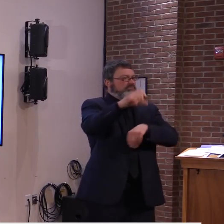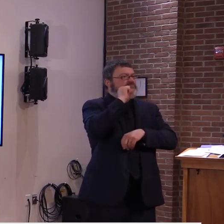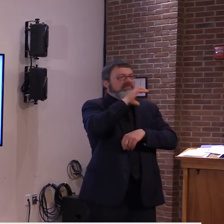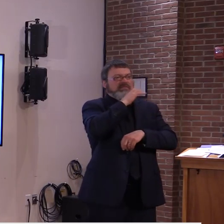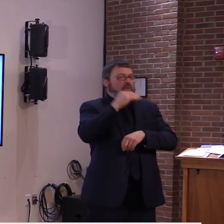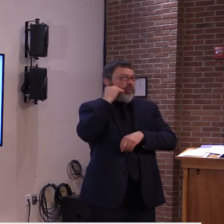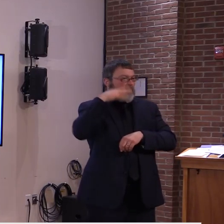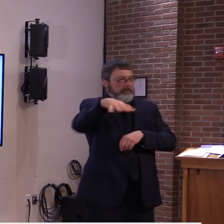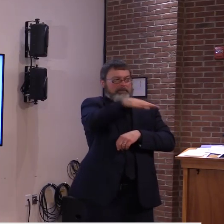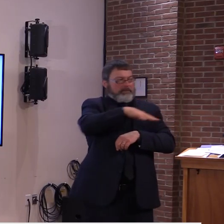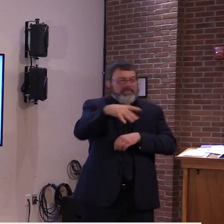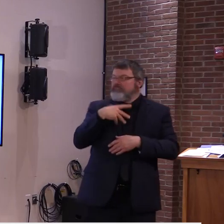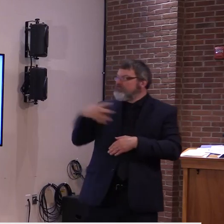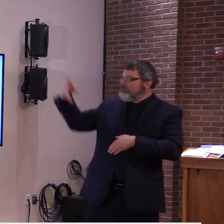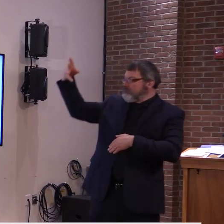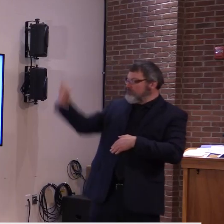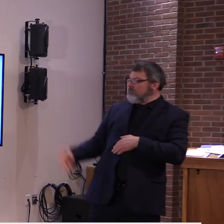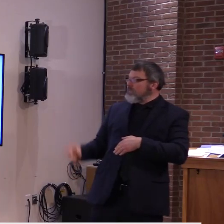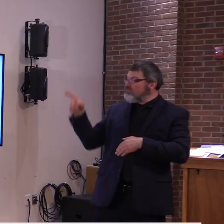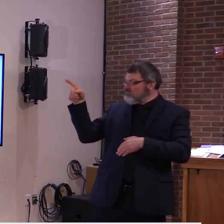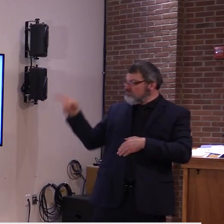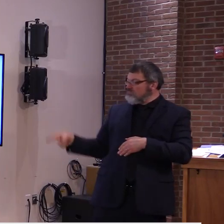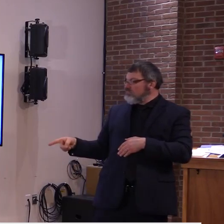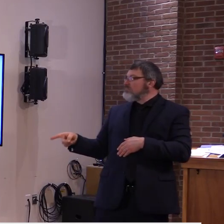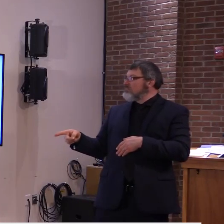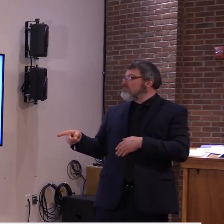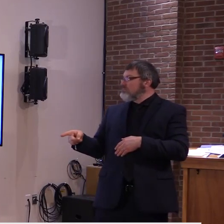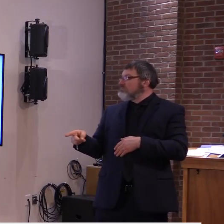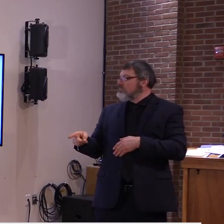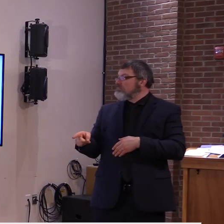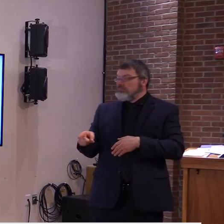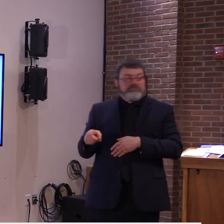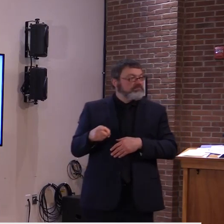each of our press conferences. And here are the